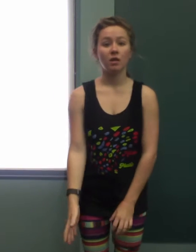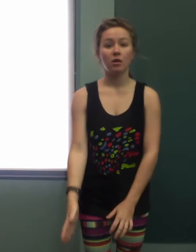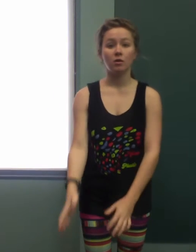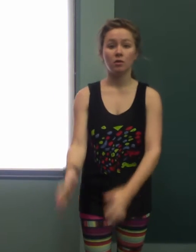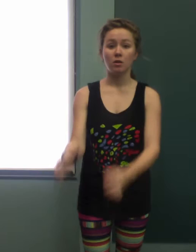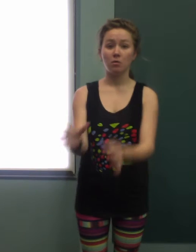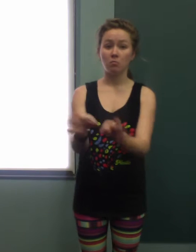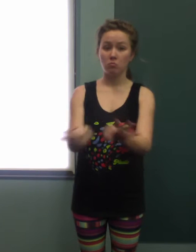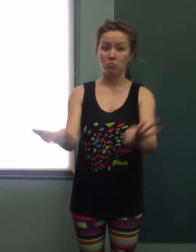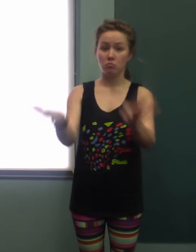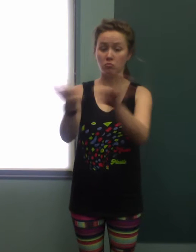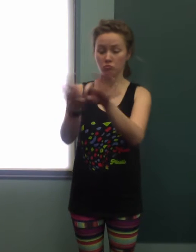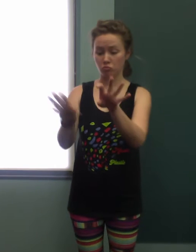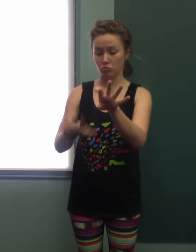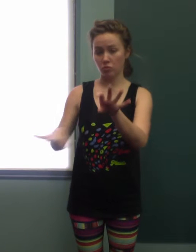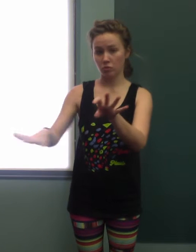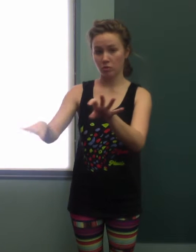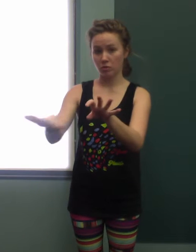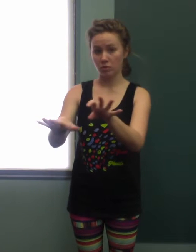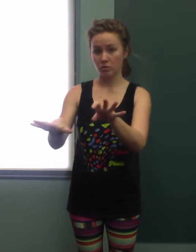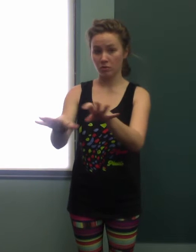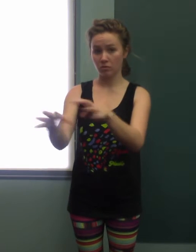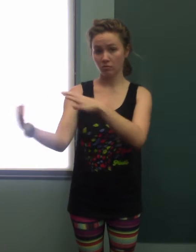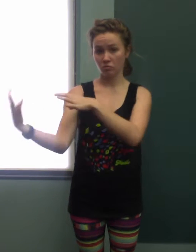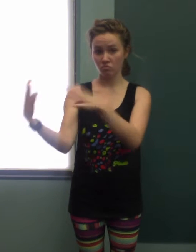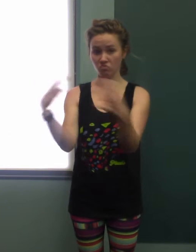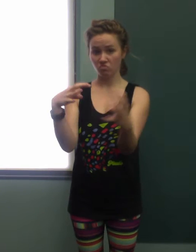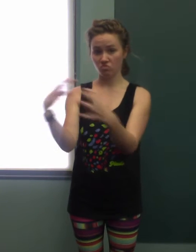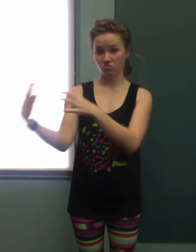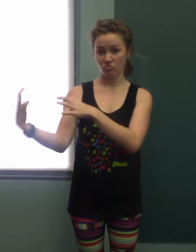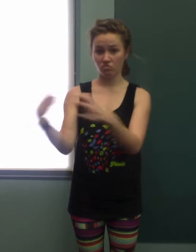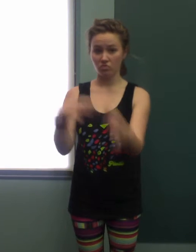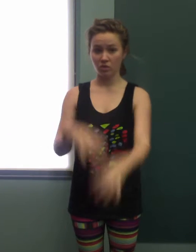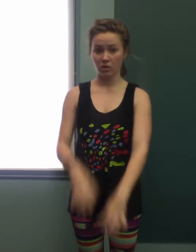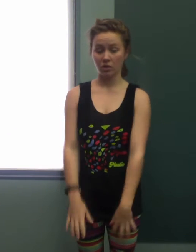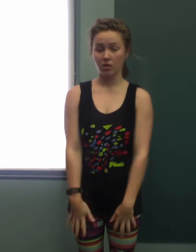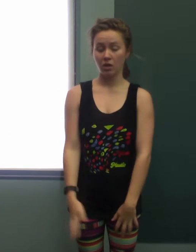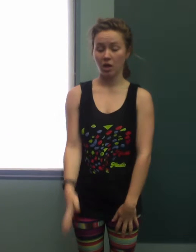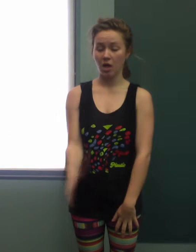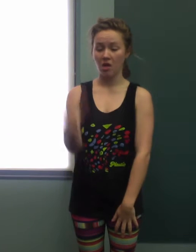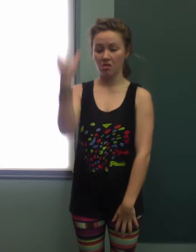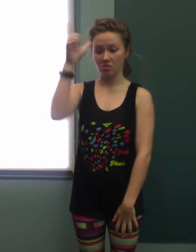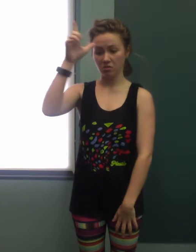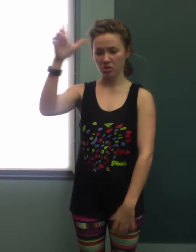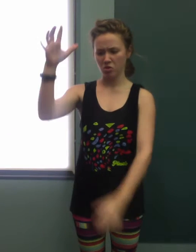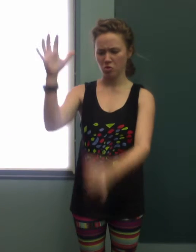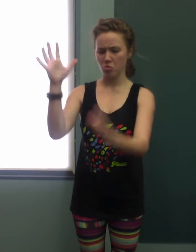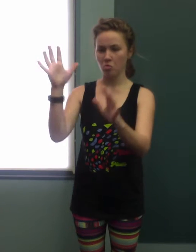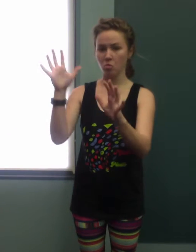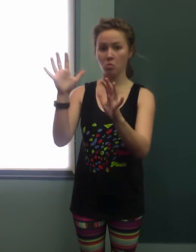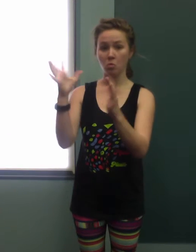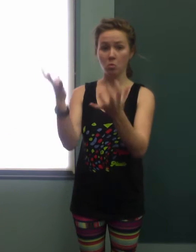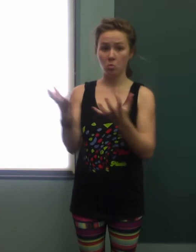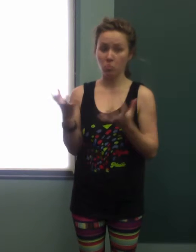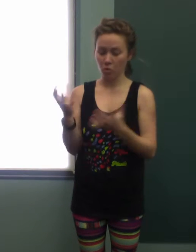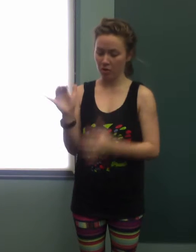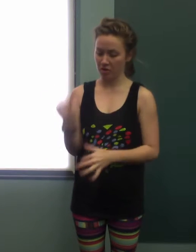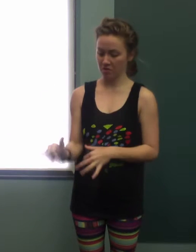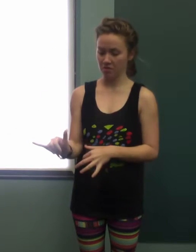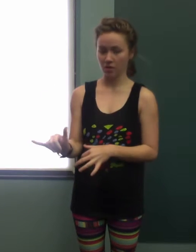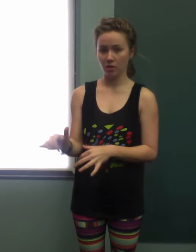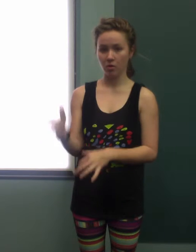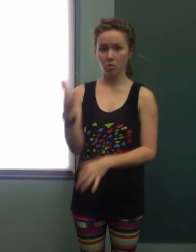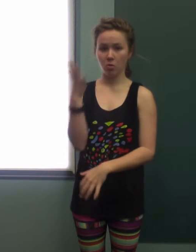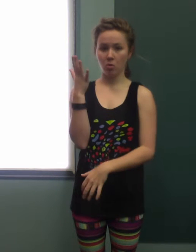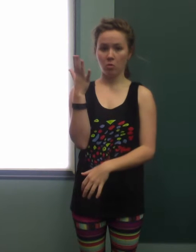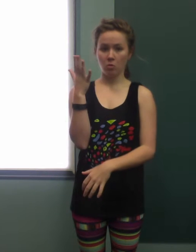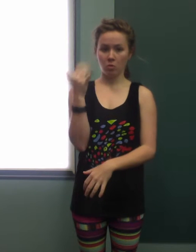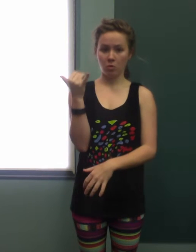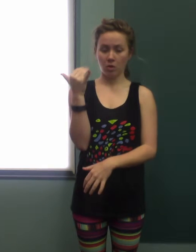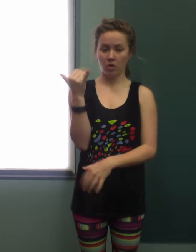and Lincoln was determined to hold it. Under orders from Confederate President Jefferson